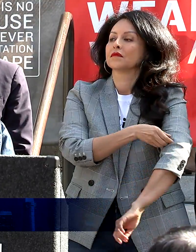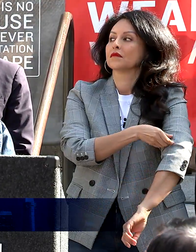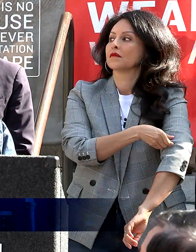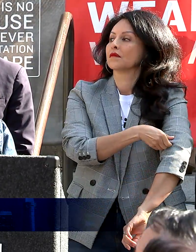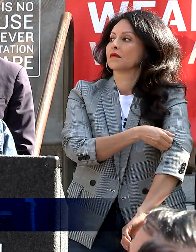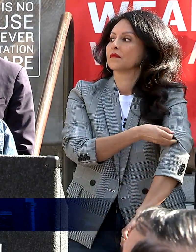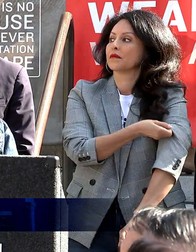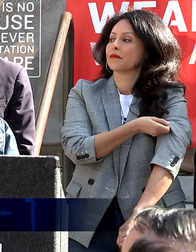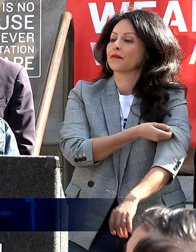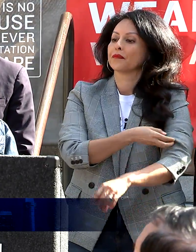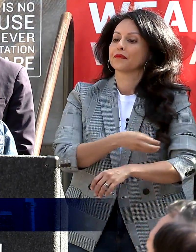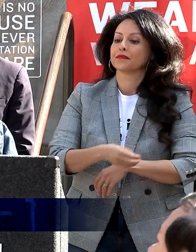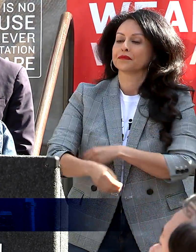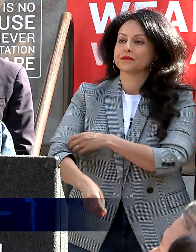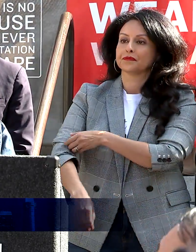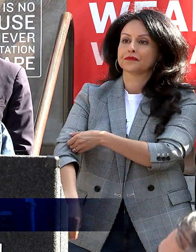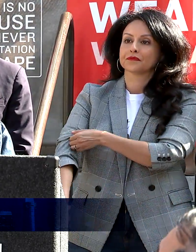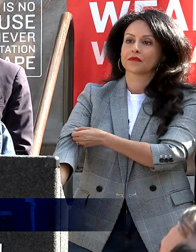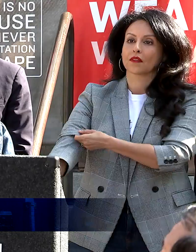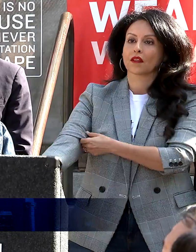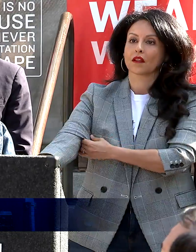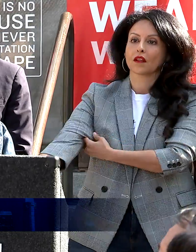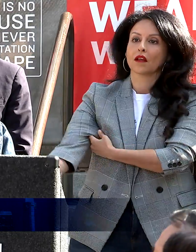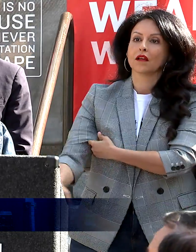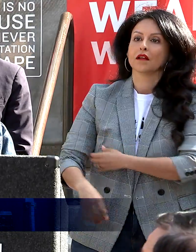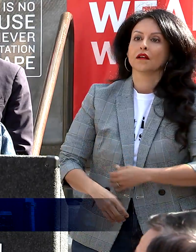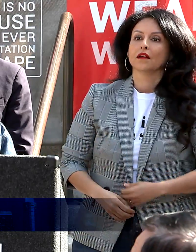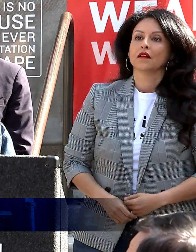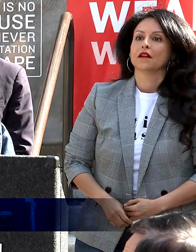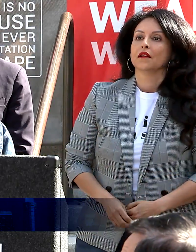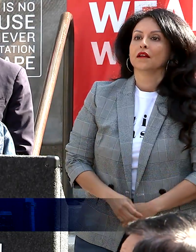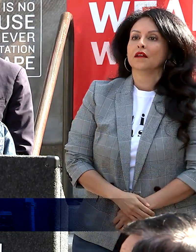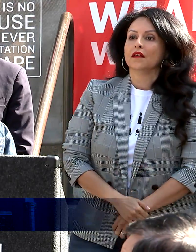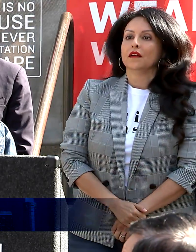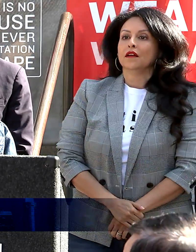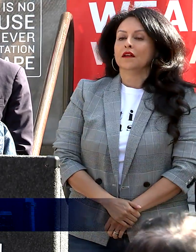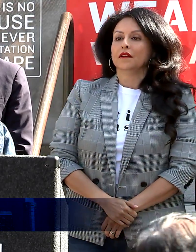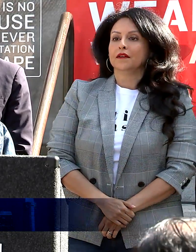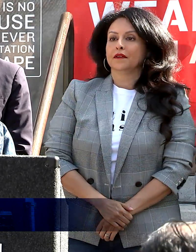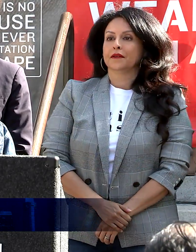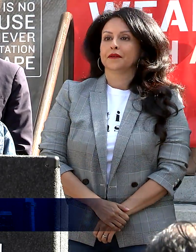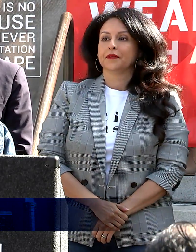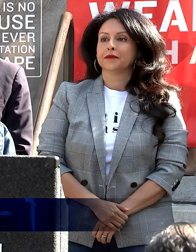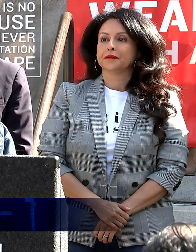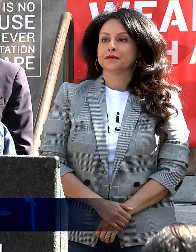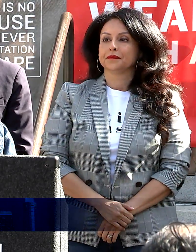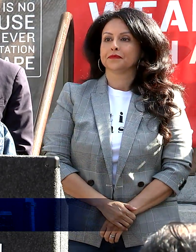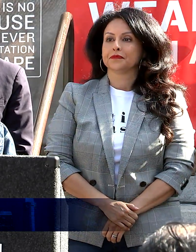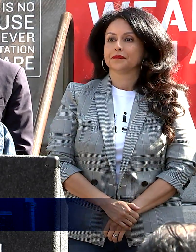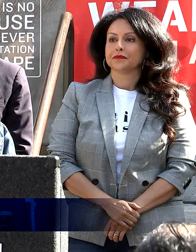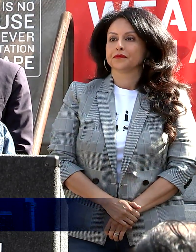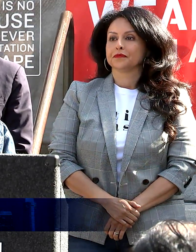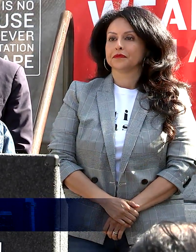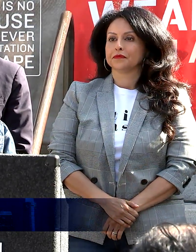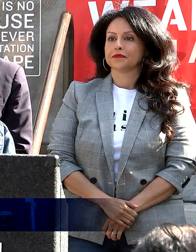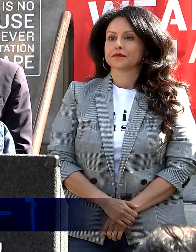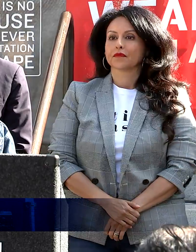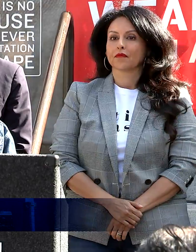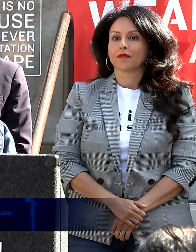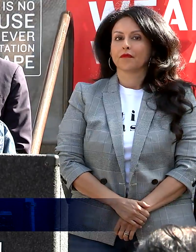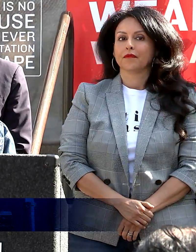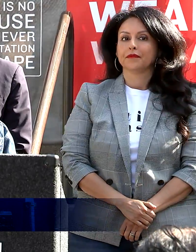So the social issue of sexual violence is finally seen in many quarters as a significant